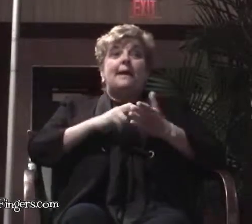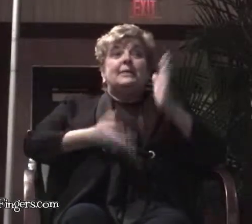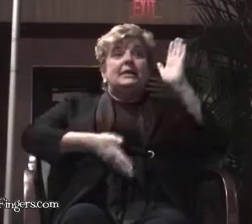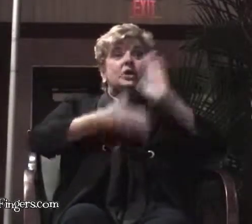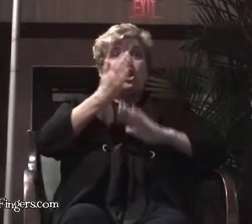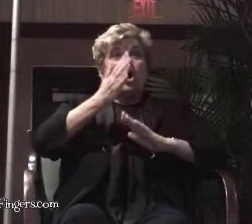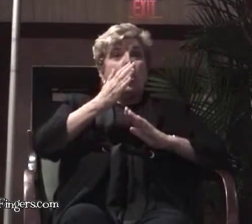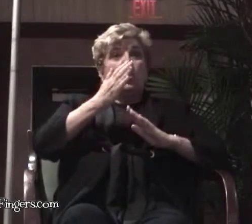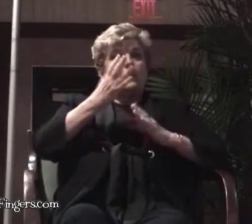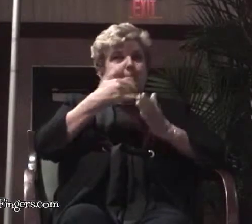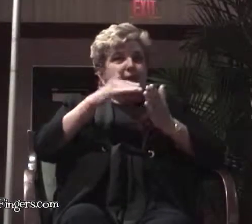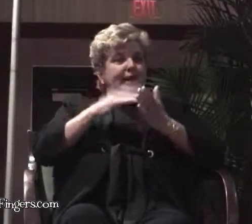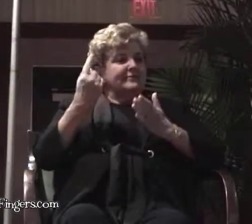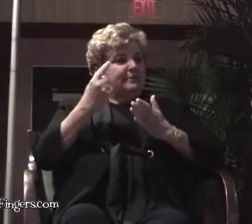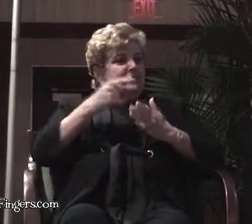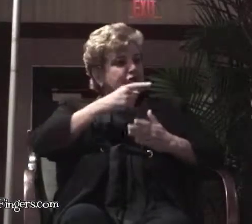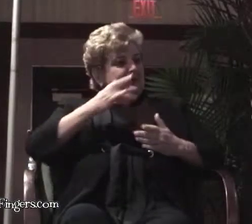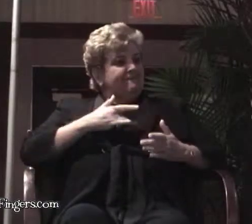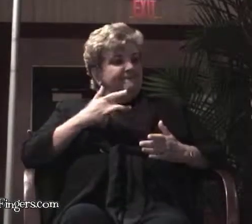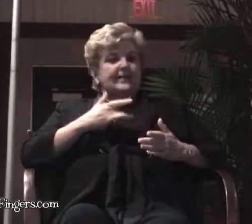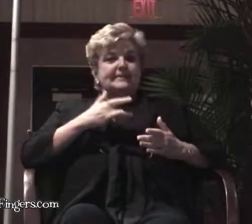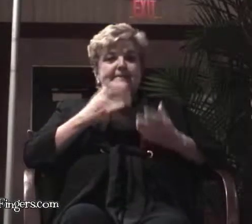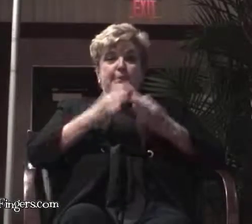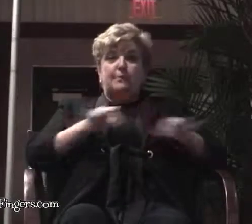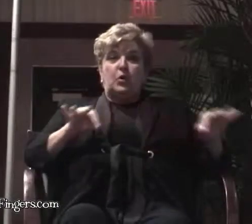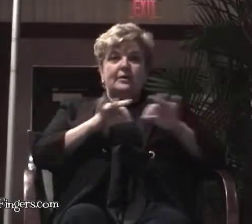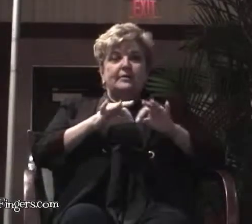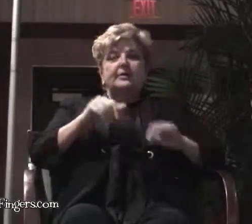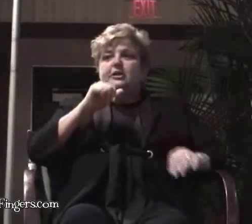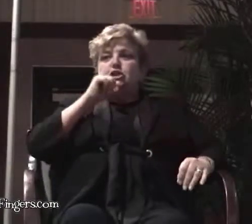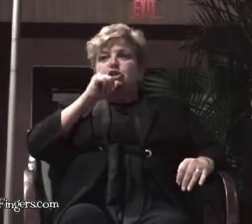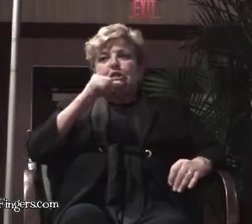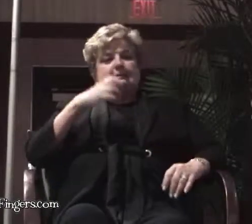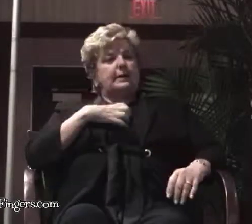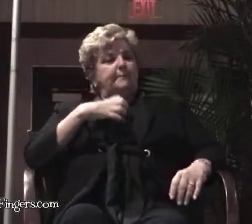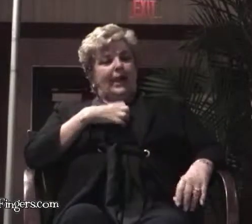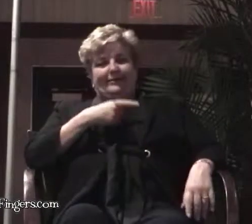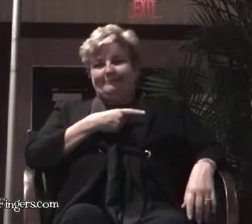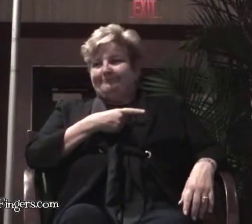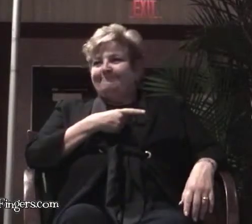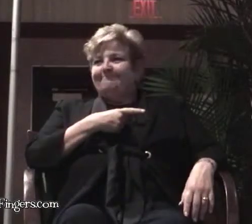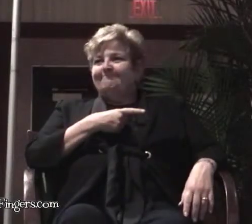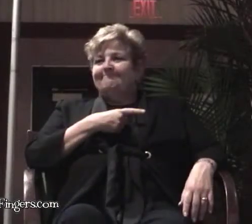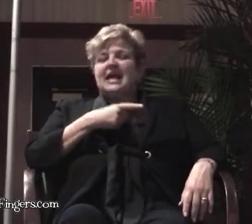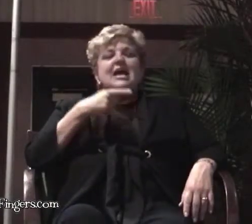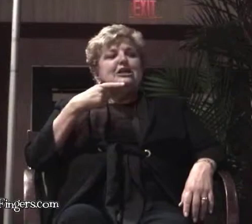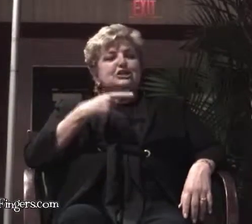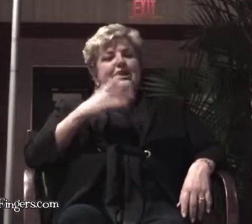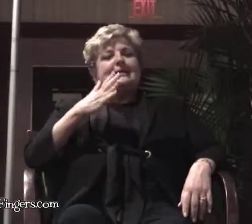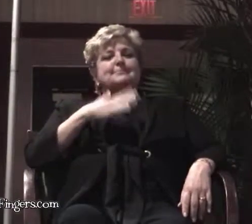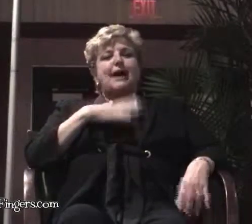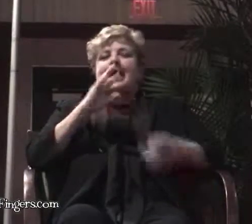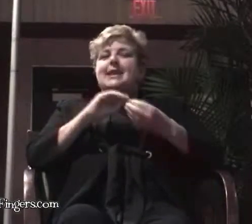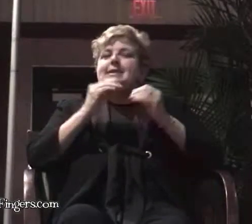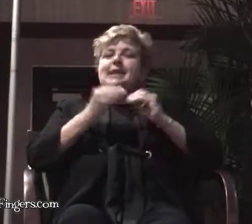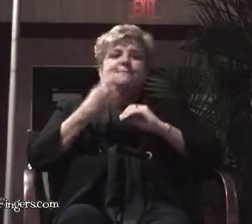important, I don't get any guff. Because she's the number one supporter.